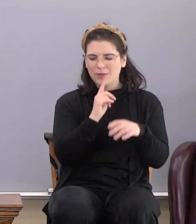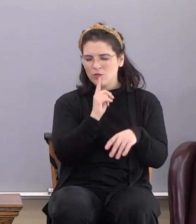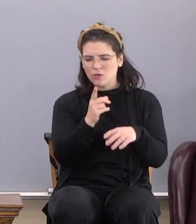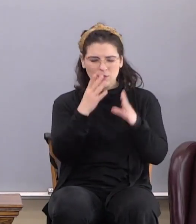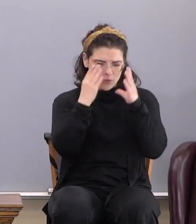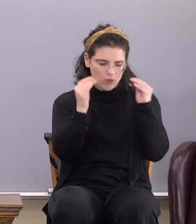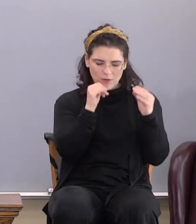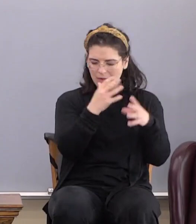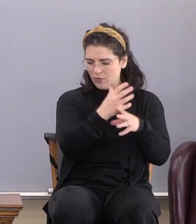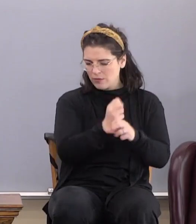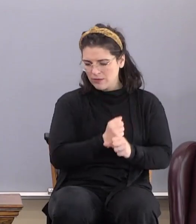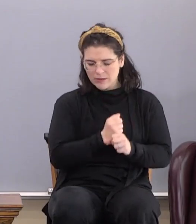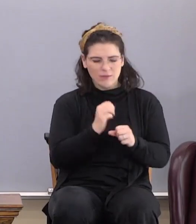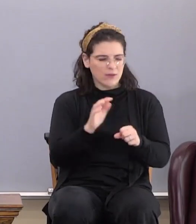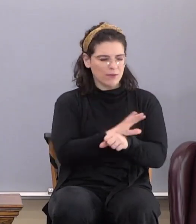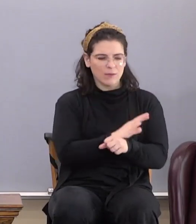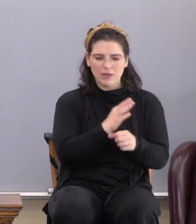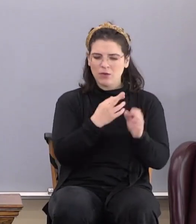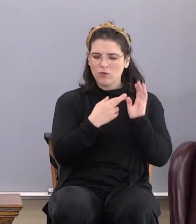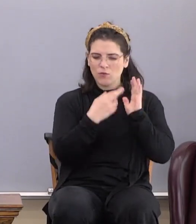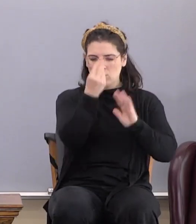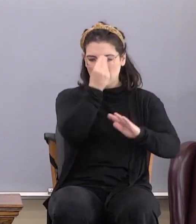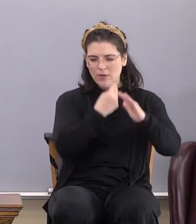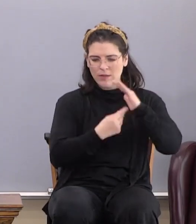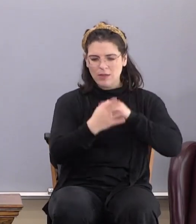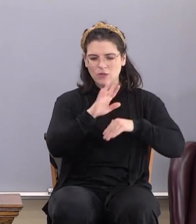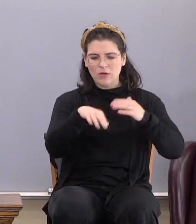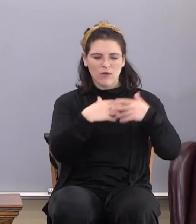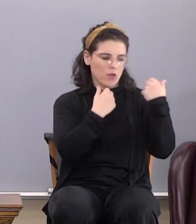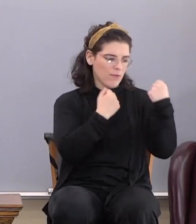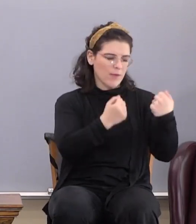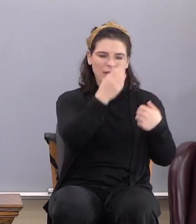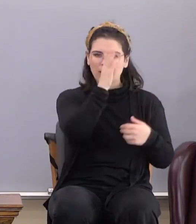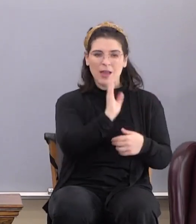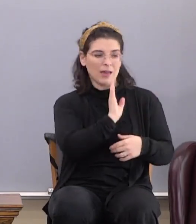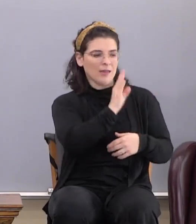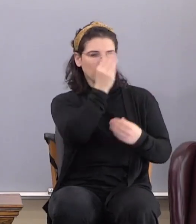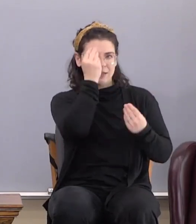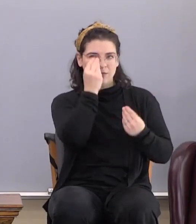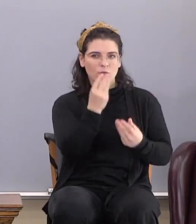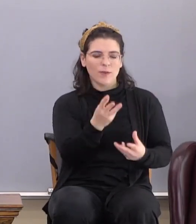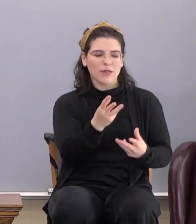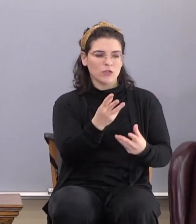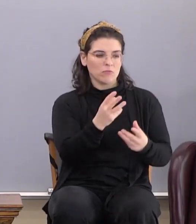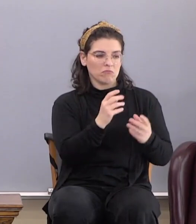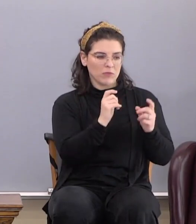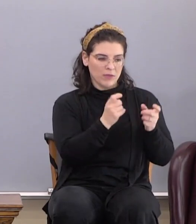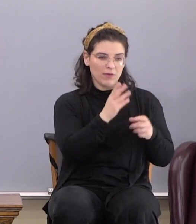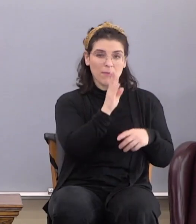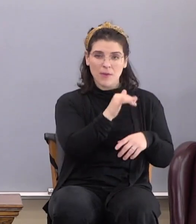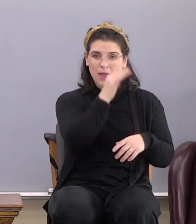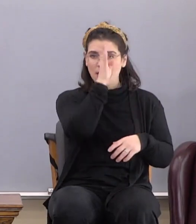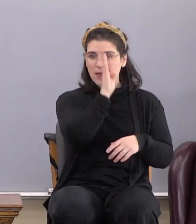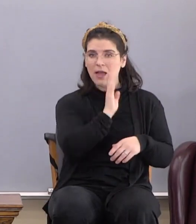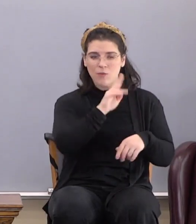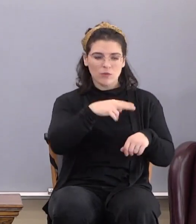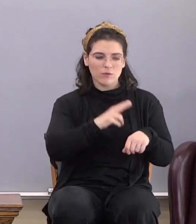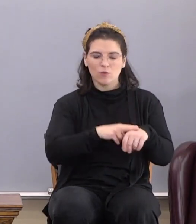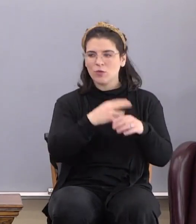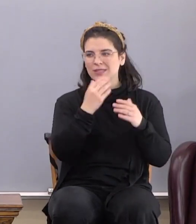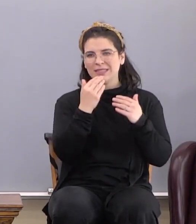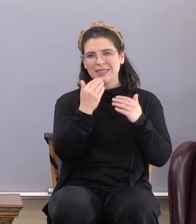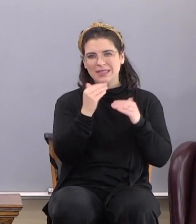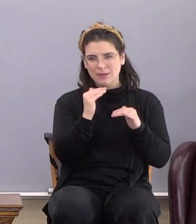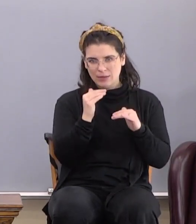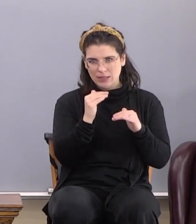completed revelation of Almighty God. His revelation, the information that he was given by God, was of course very